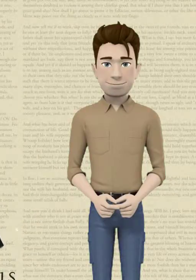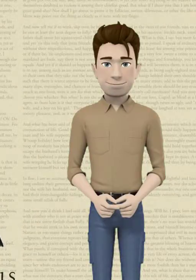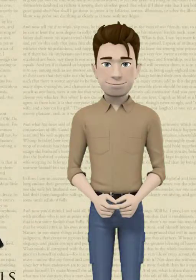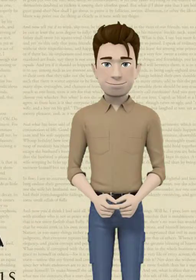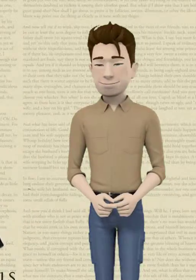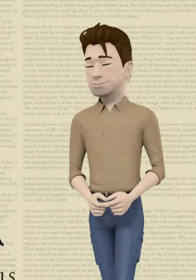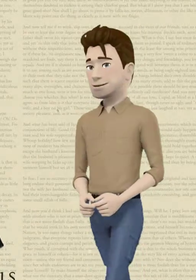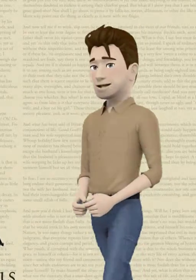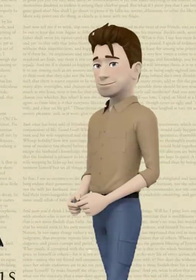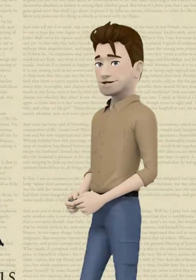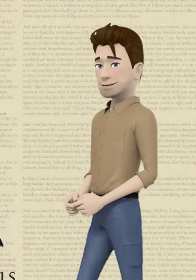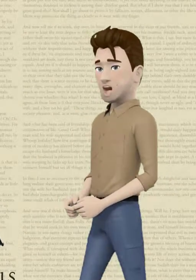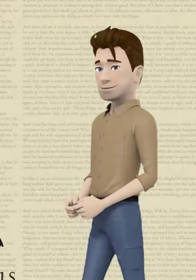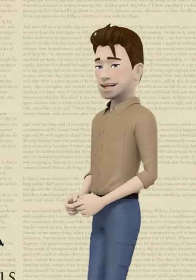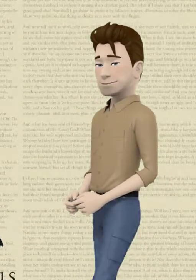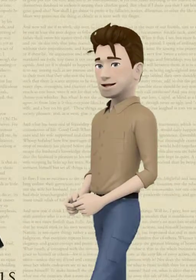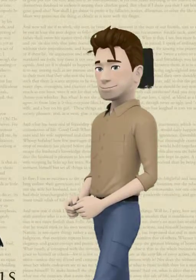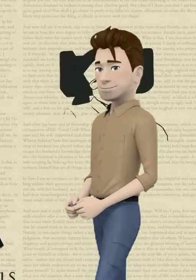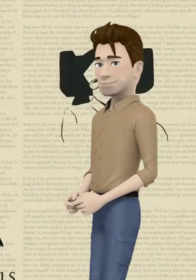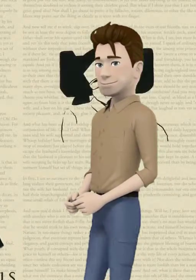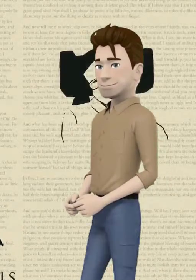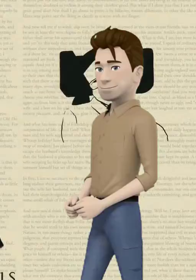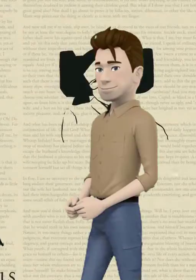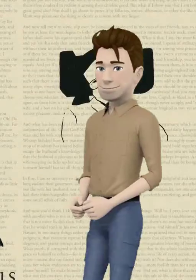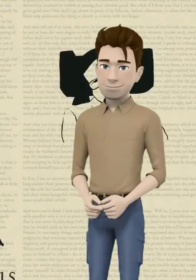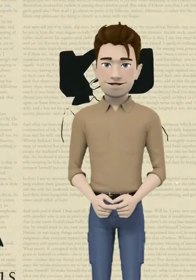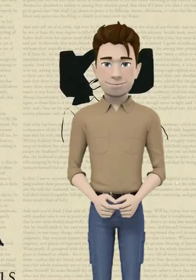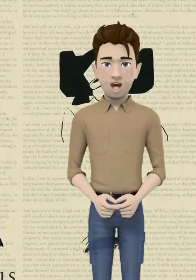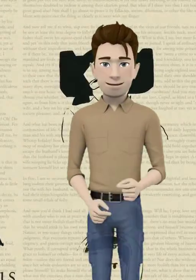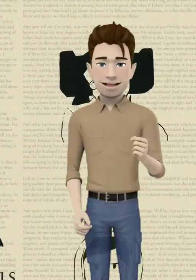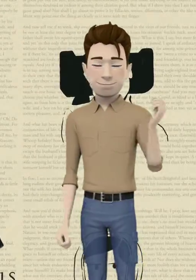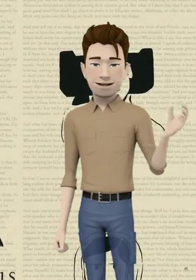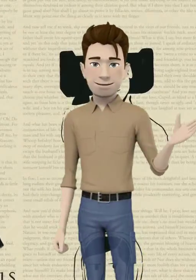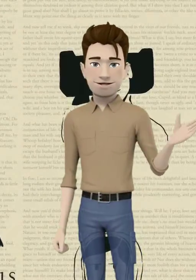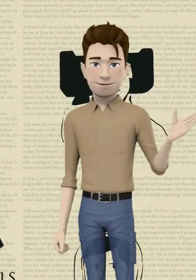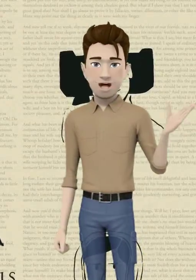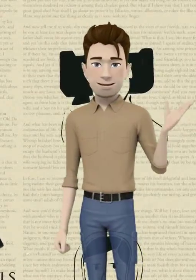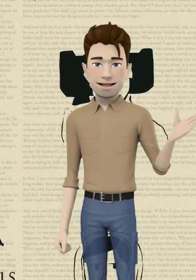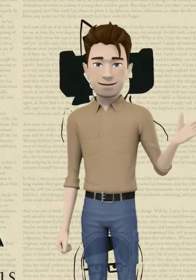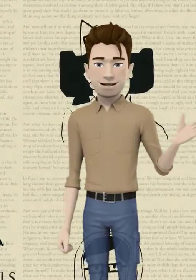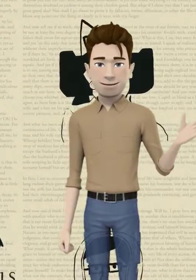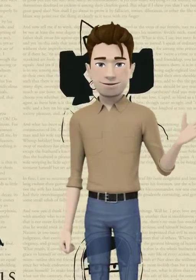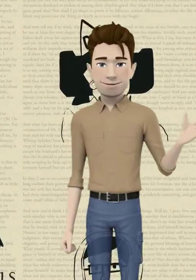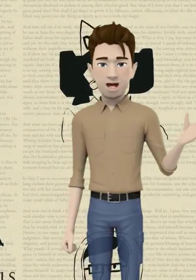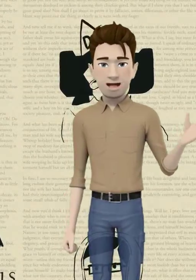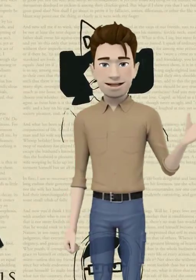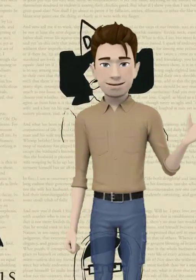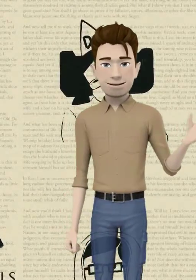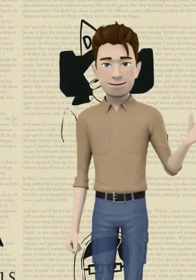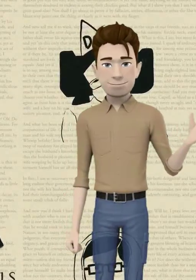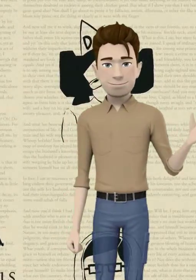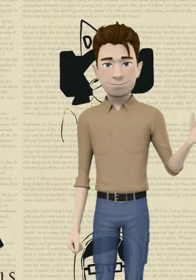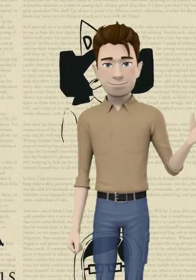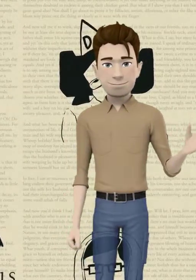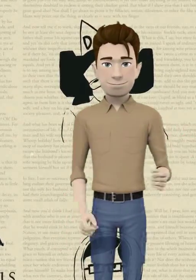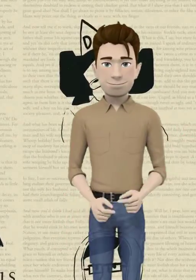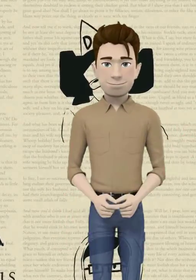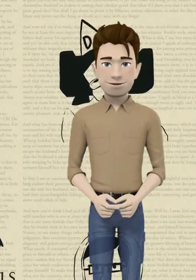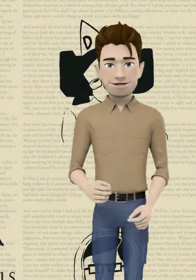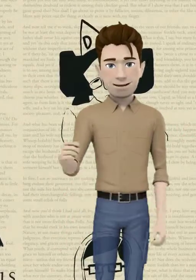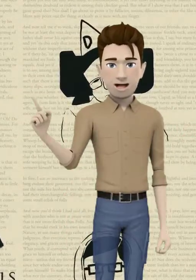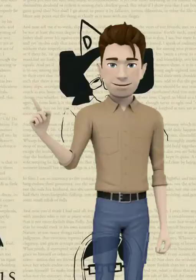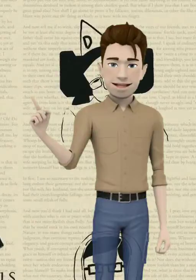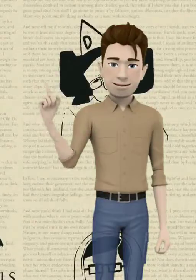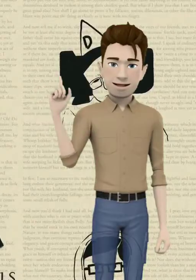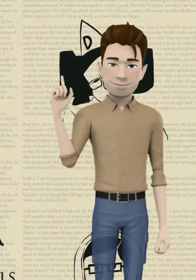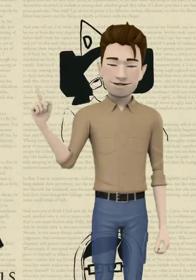warm tone, he reminds us that everyone, however important and learned they might be, is a fool. No one is spared, not even the